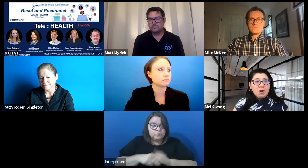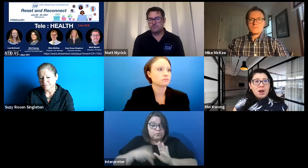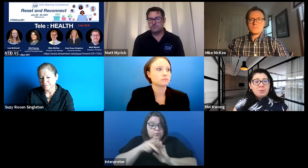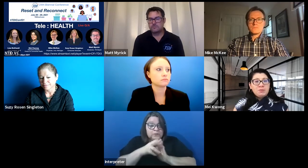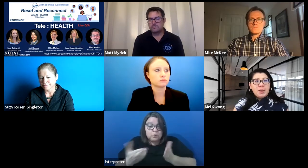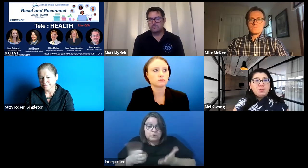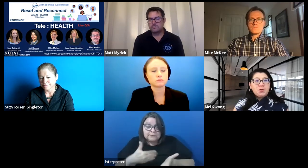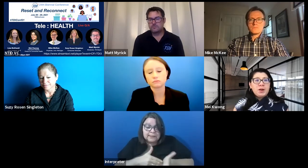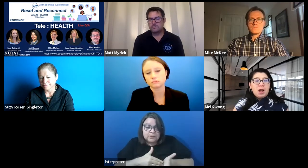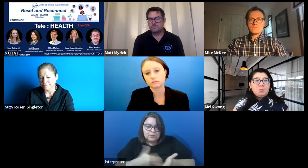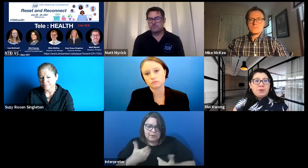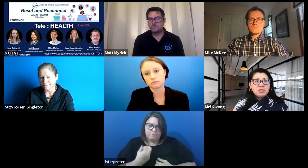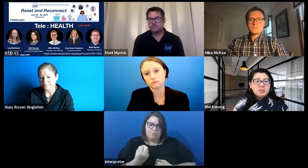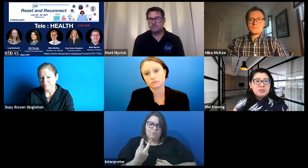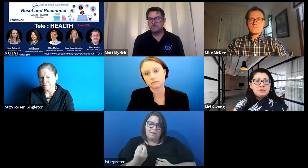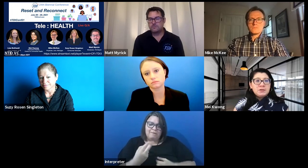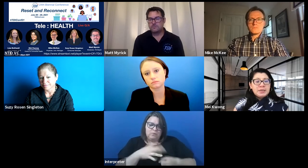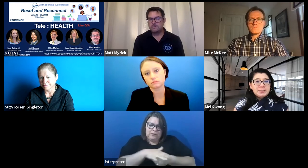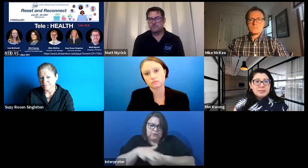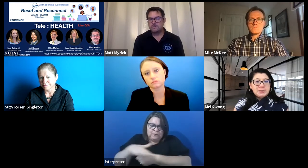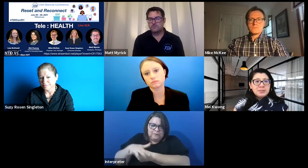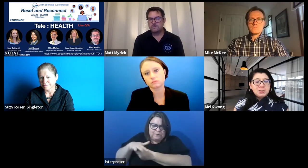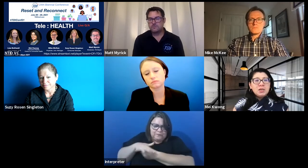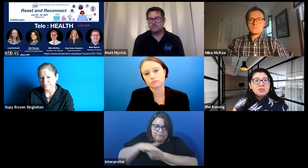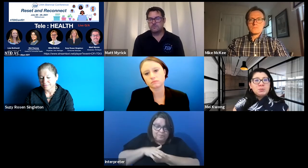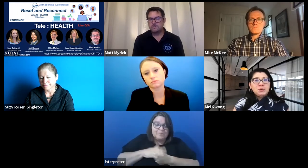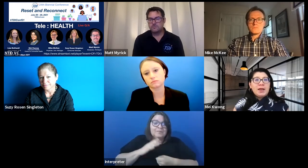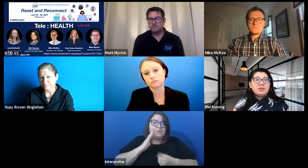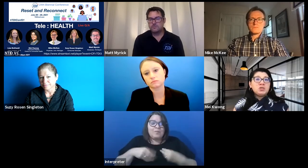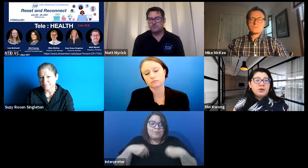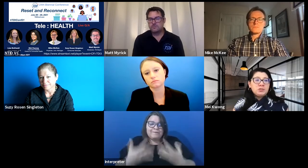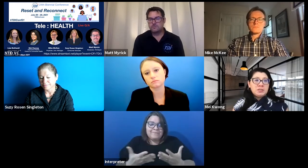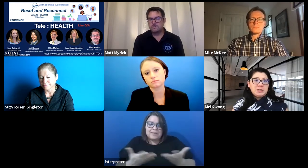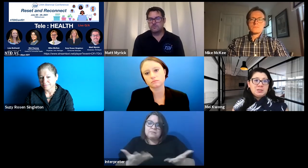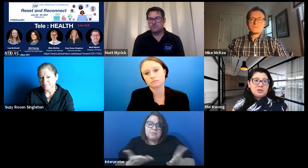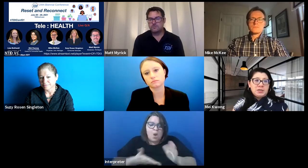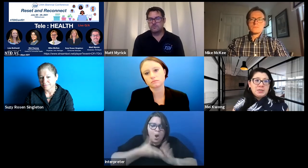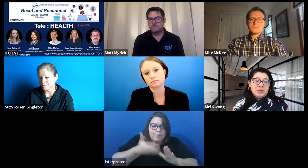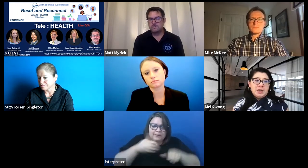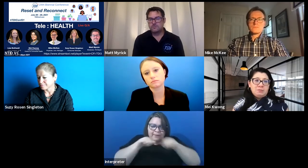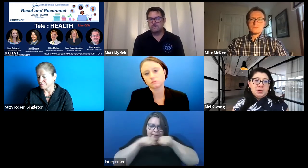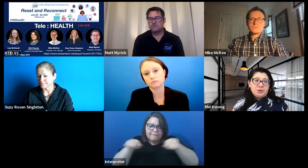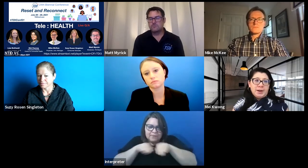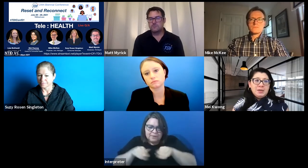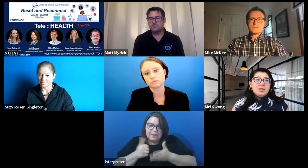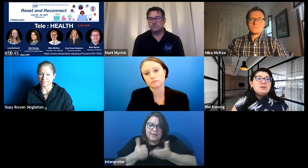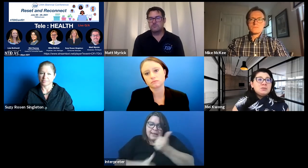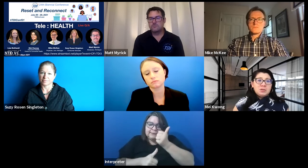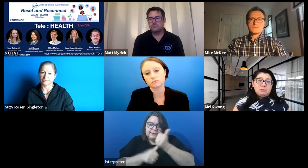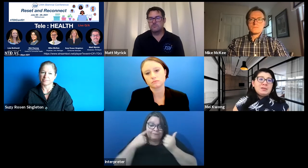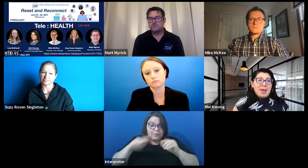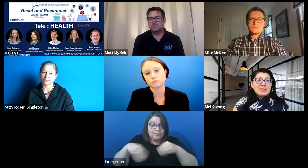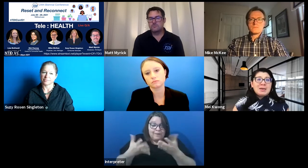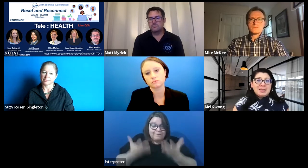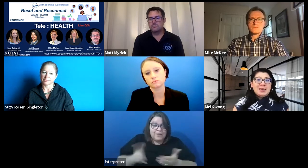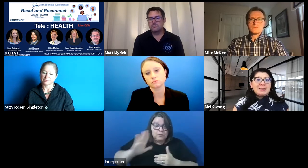they provide program operational level assistance to providers who are interested in starting a telehealth program. So